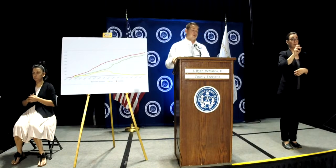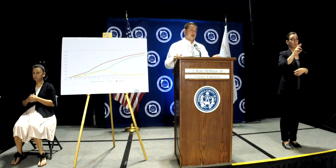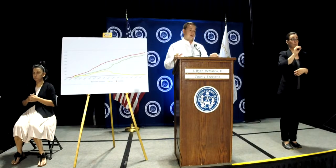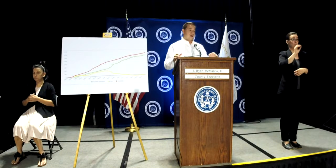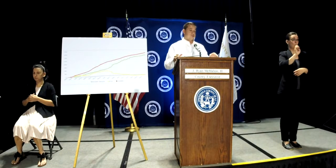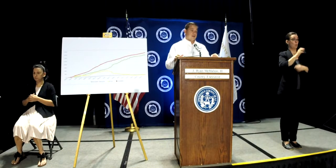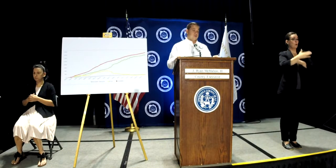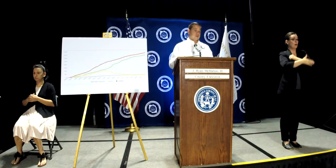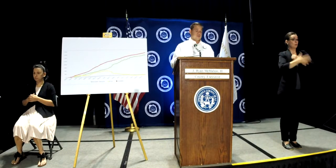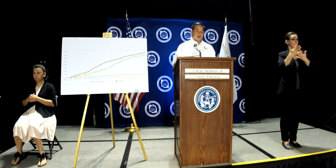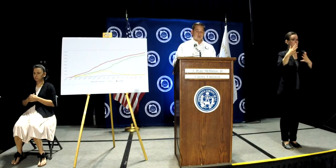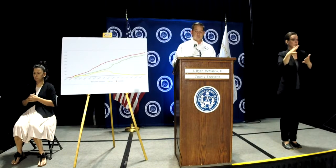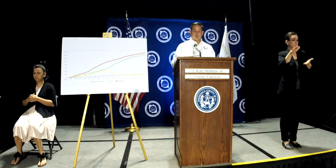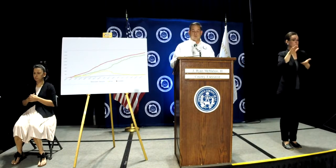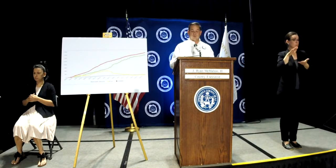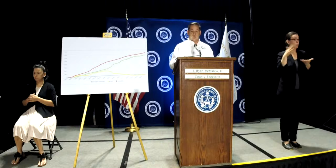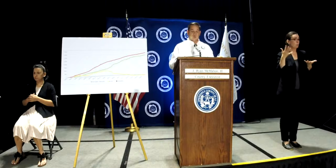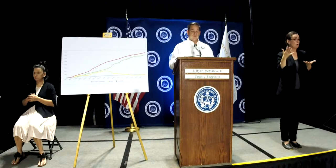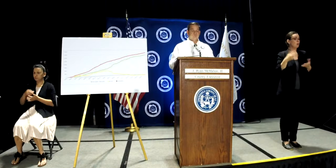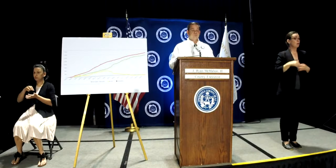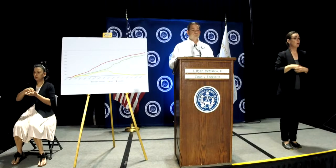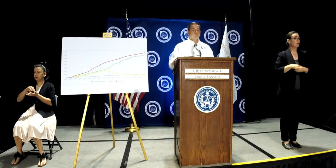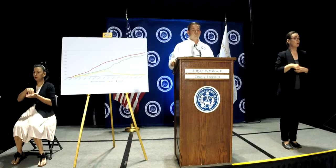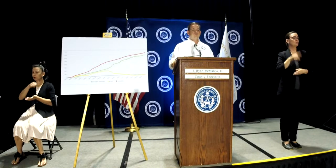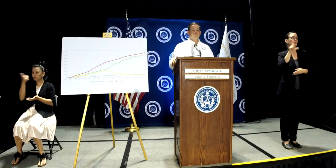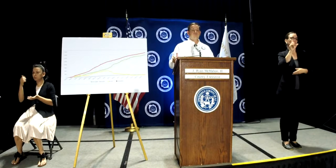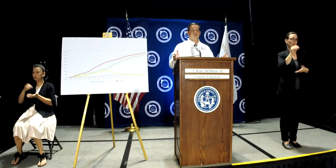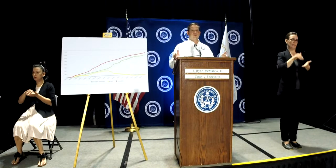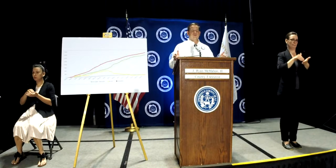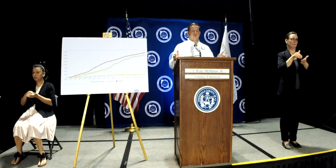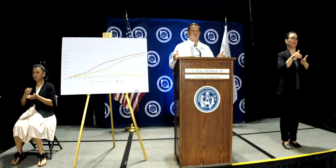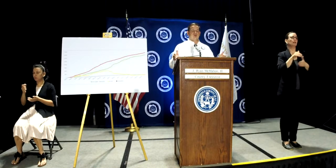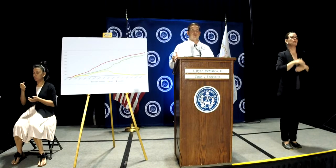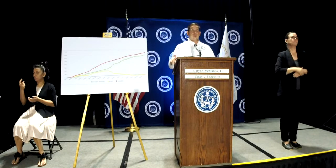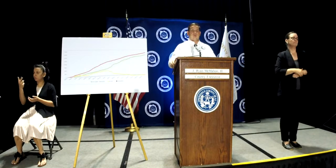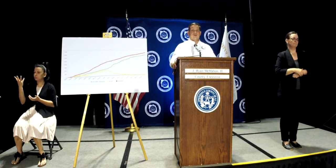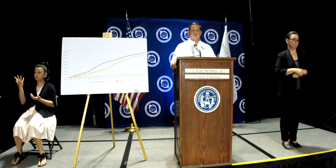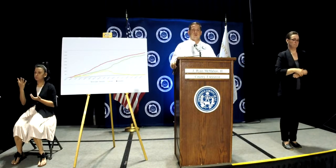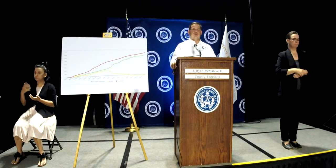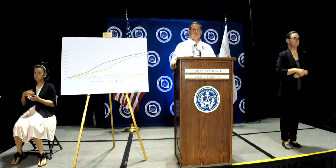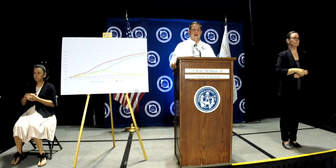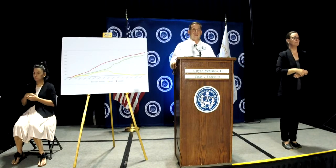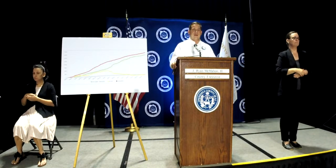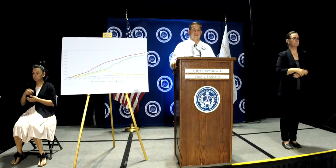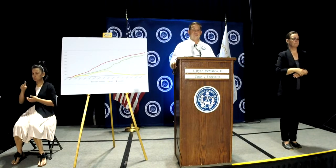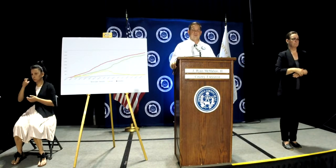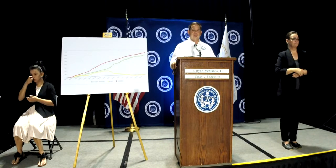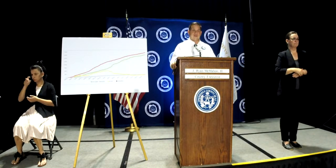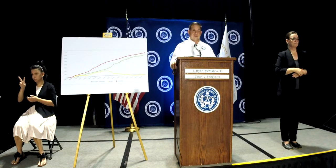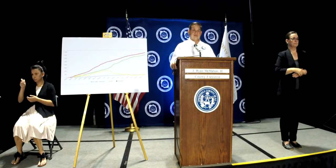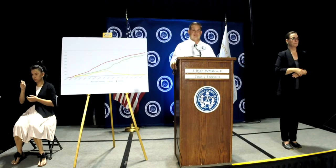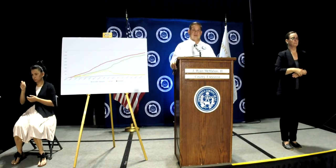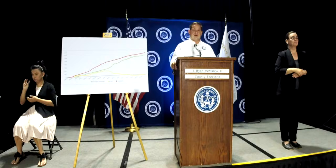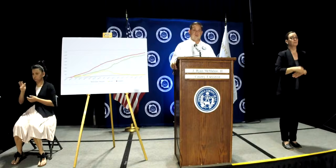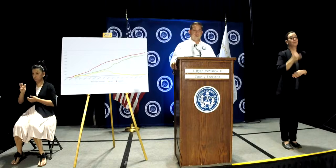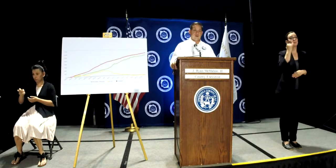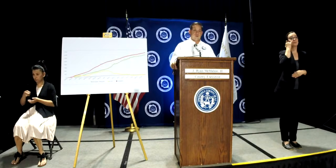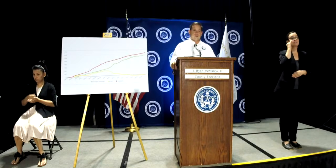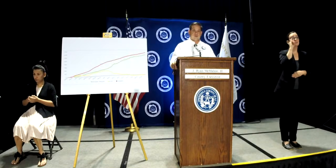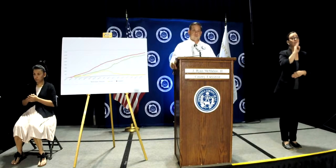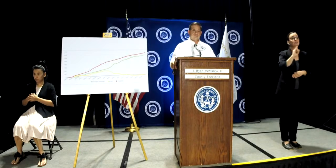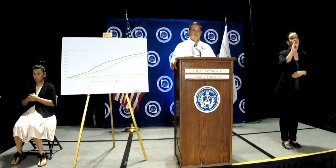if you look at our challenge with this virus moving forward, if insurance companies are pushing back on asymptomatic testing